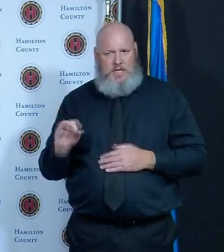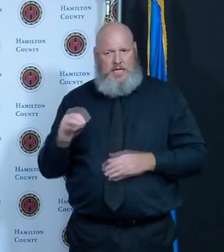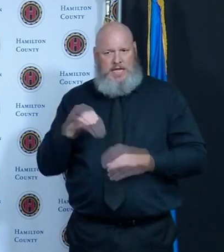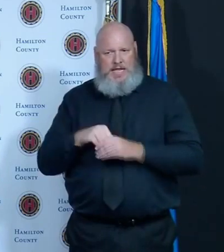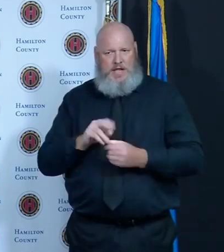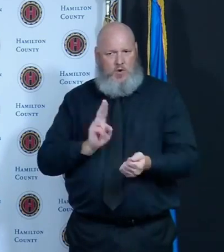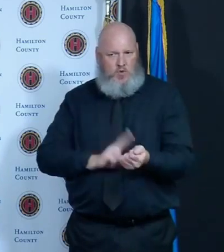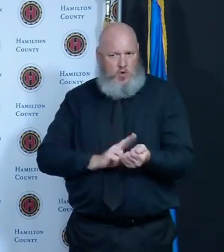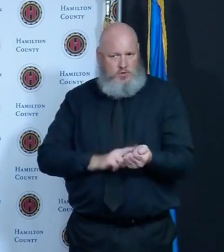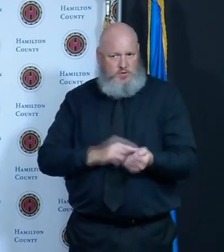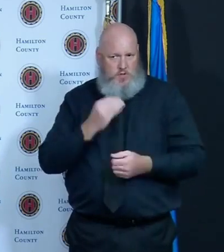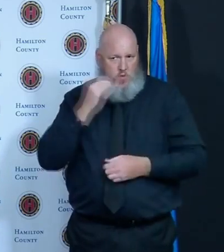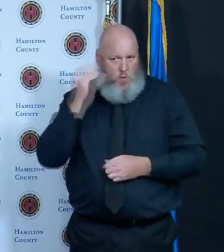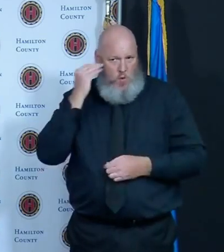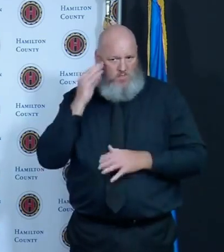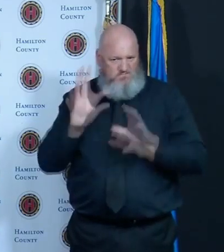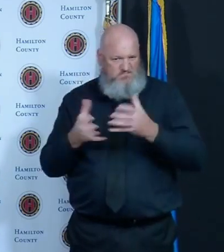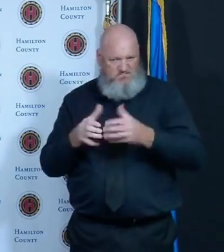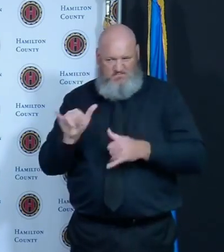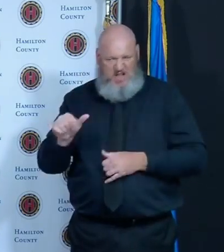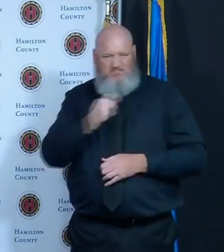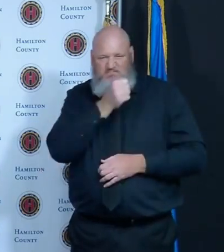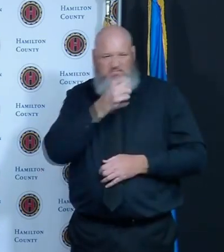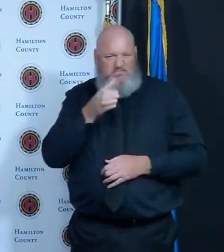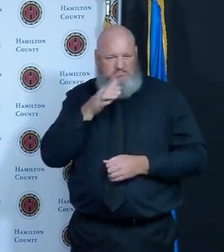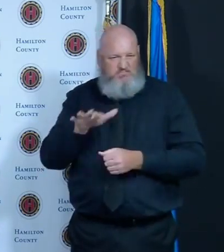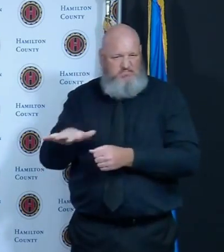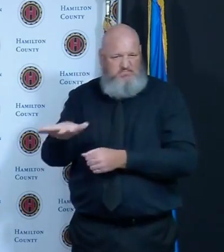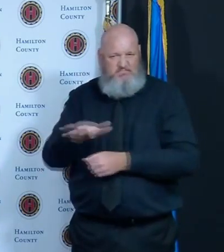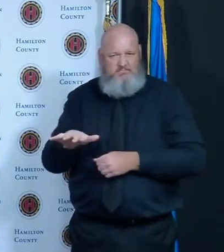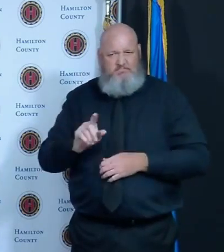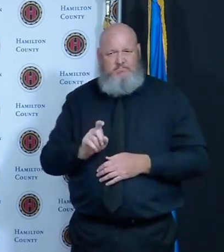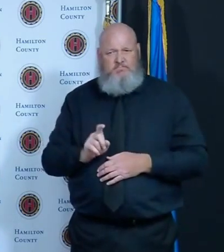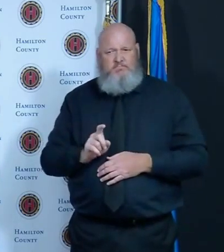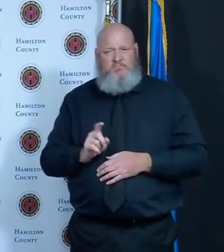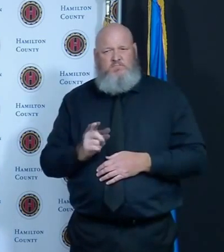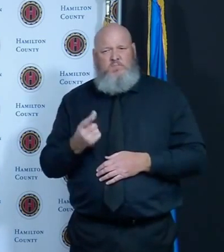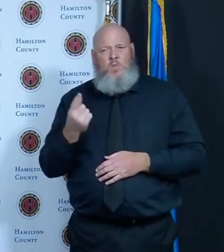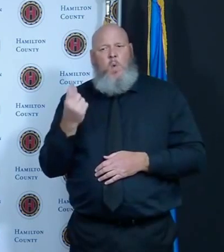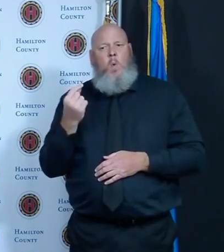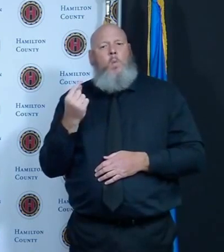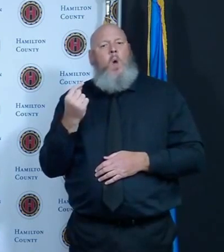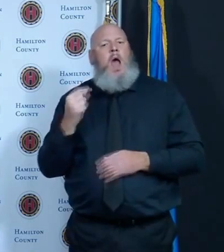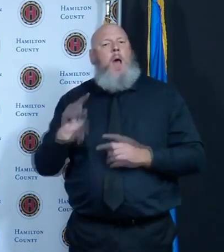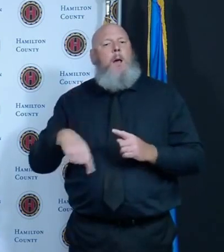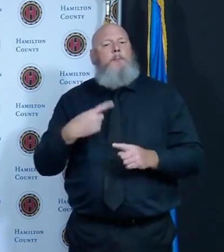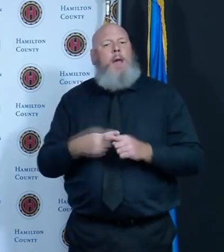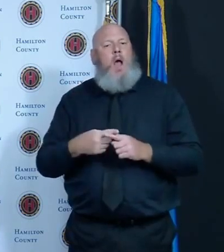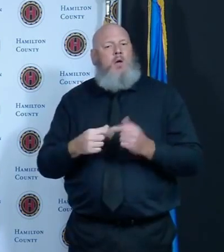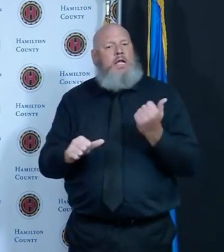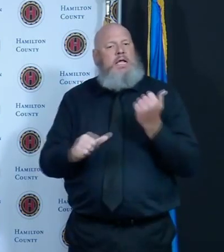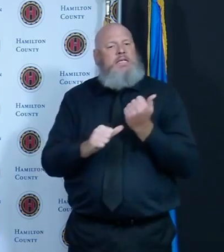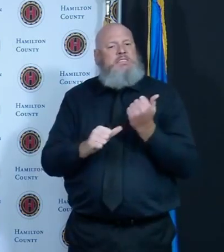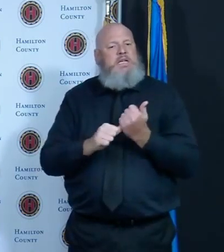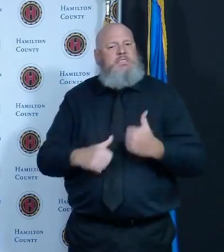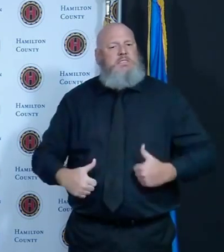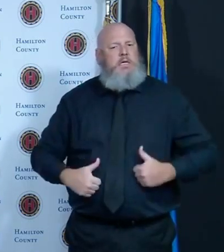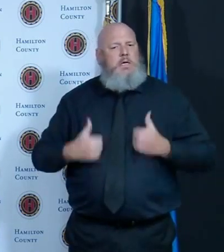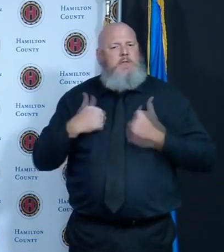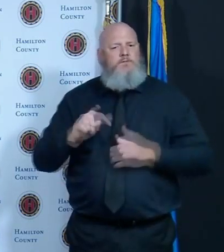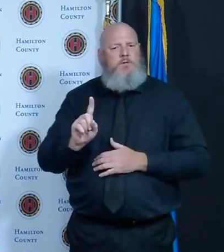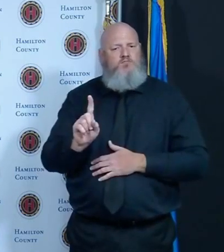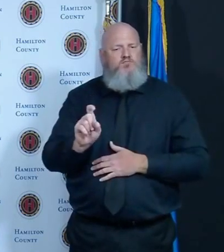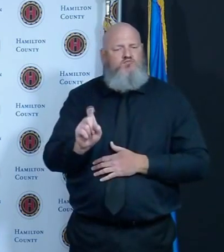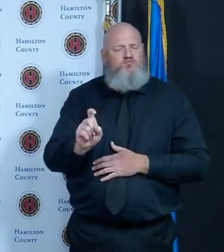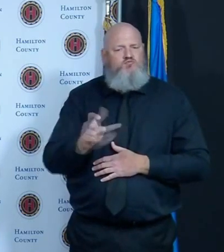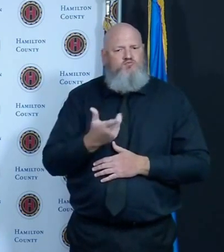on that and if you had any number for assisted living facilities. I do not have updated numbers for that. I can